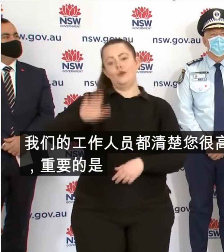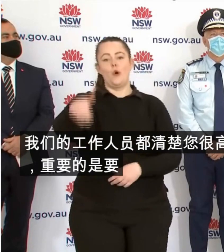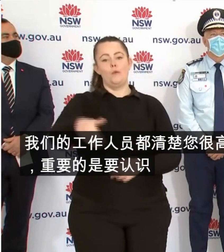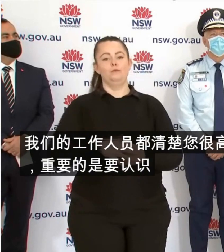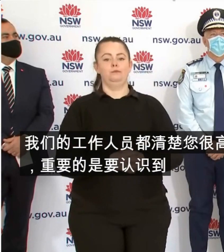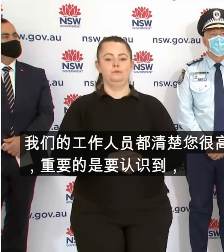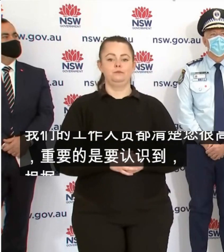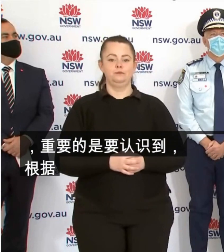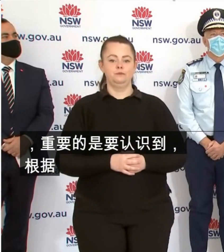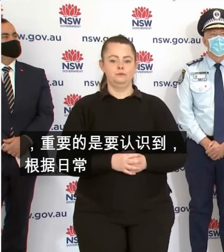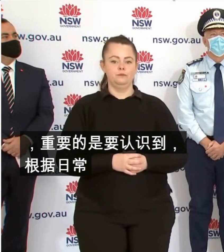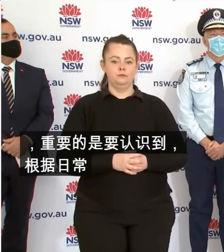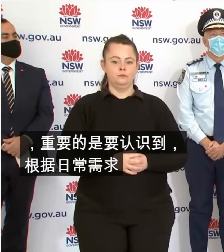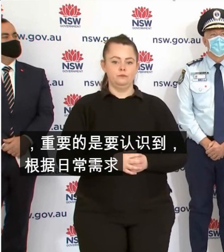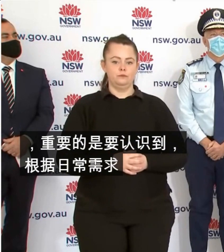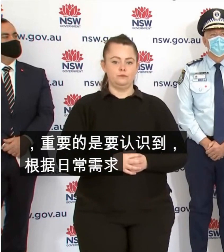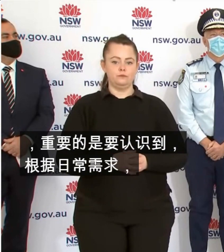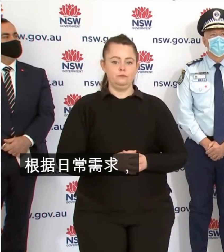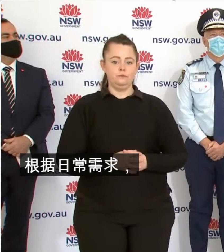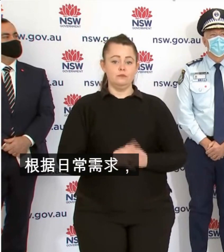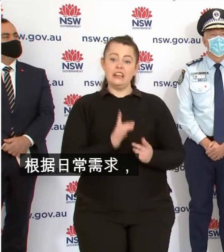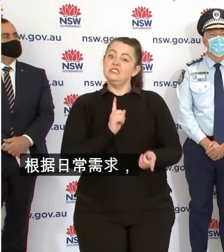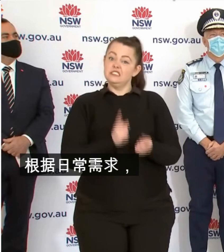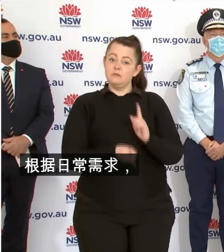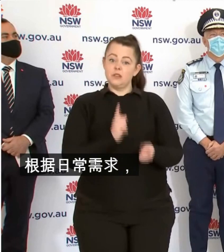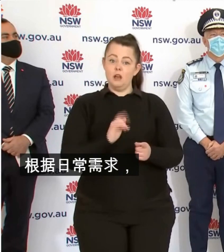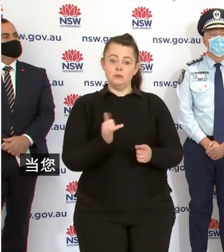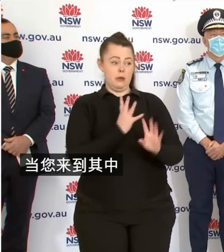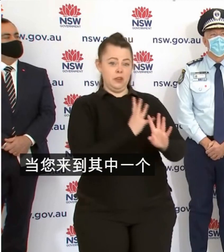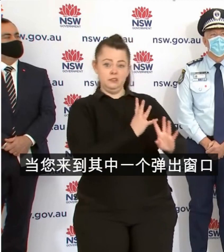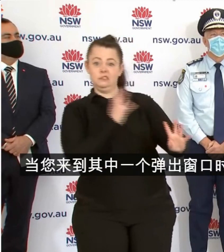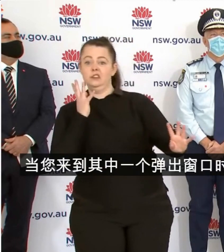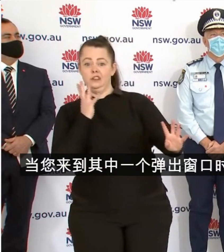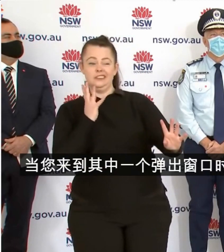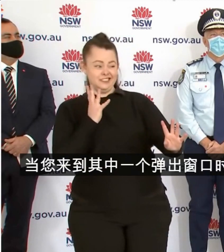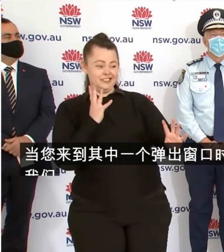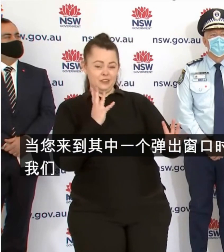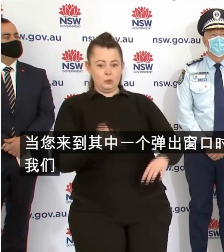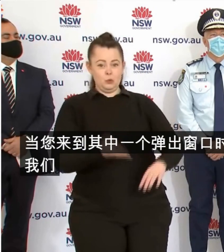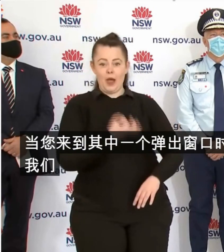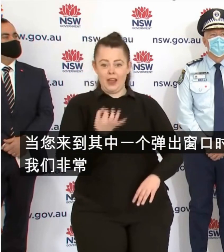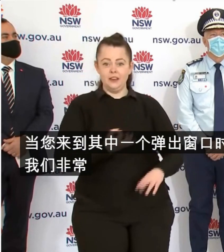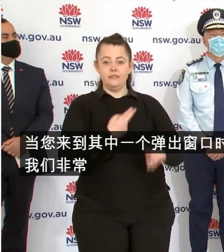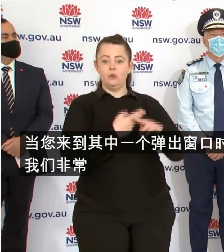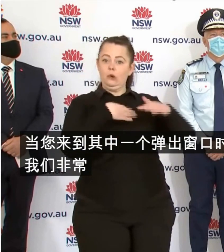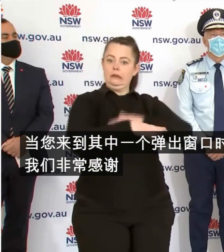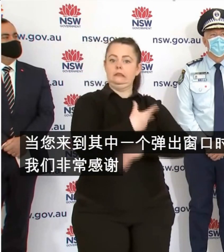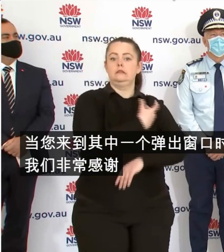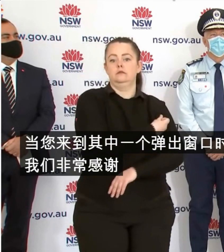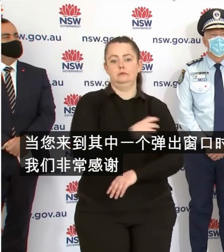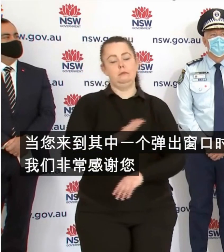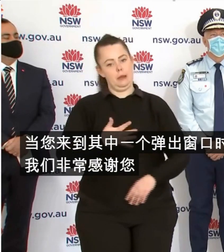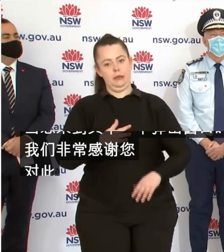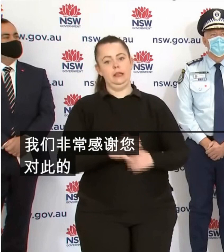is important to recognise that depending on daily demand, there may be a wait to receive your vaccine when you do come to one of the pop-ups. We do